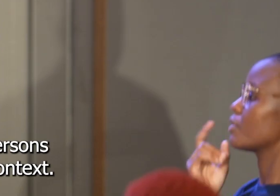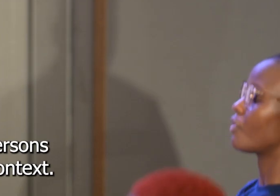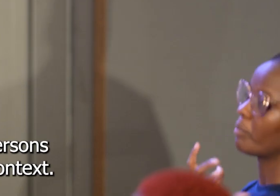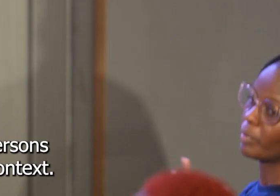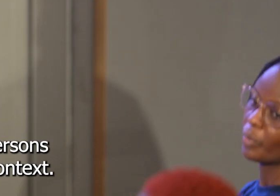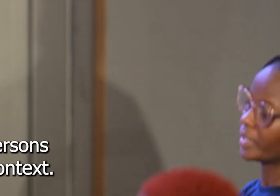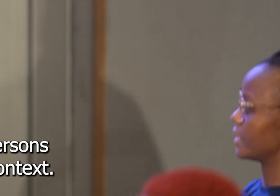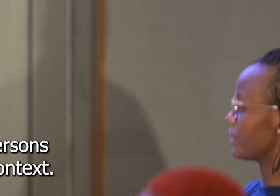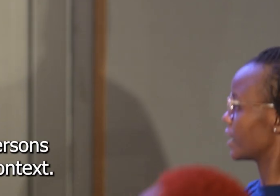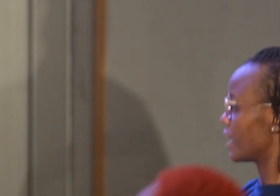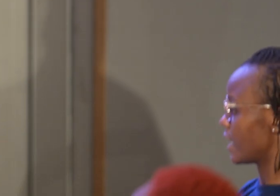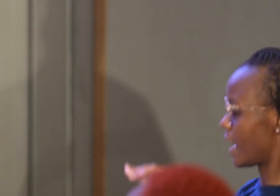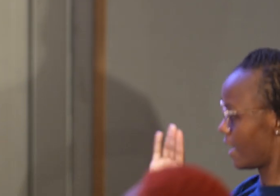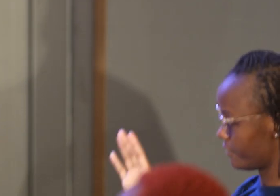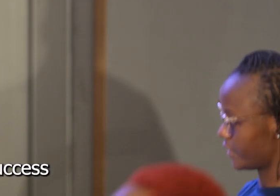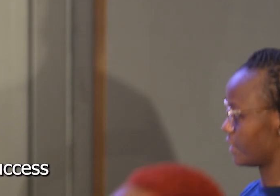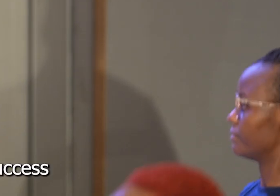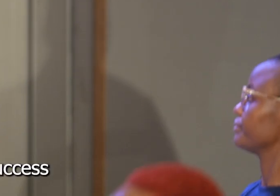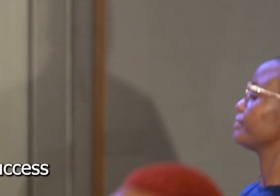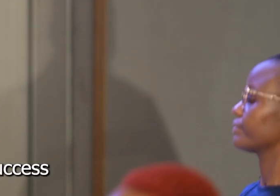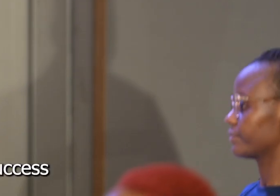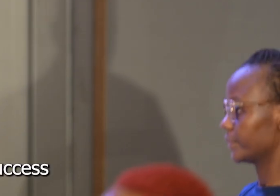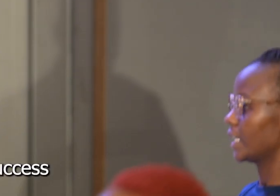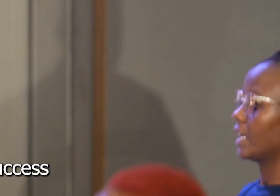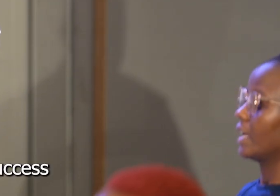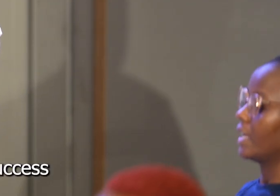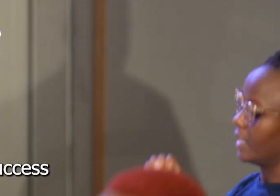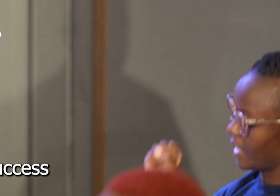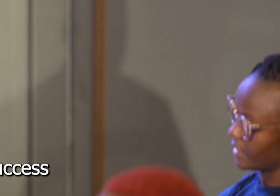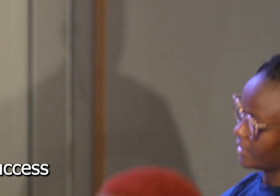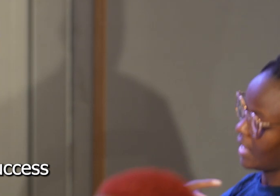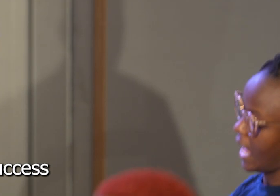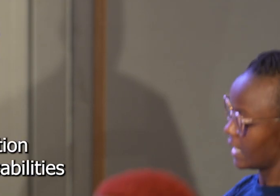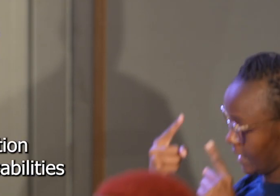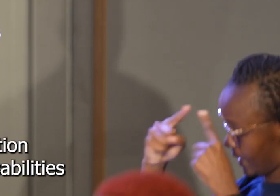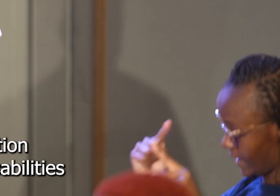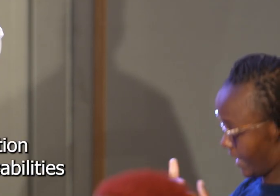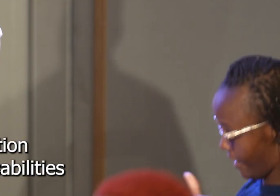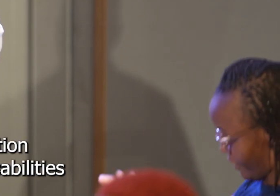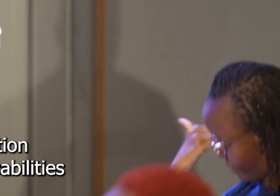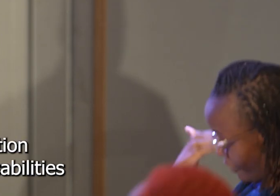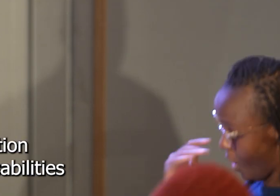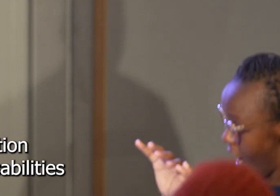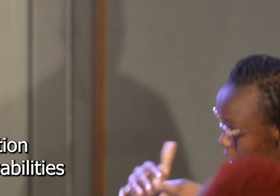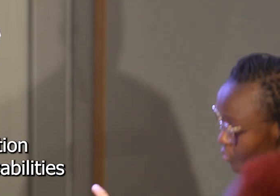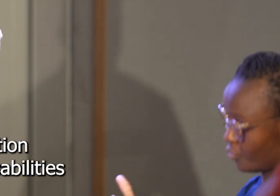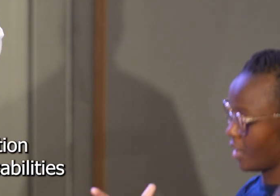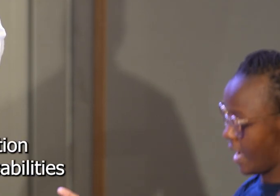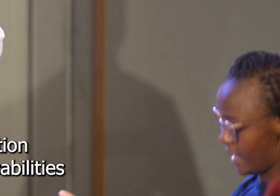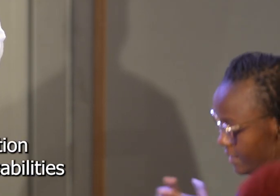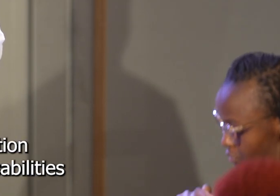disabilities in the African context. Now, we have already had a success in domesticating